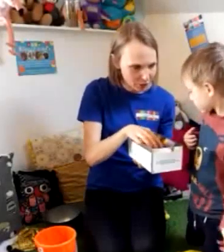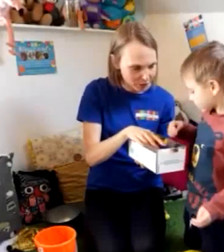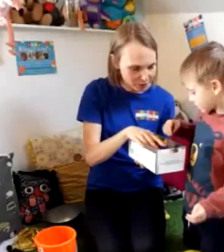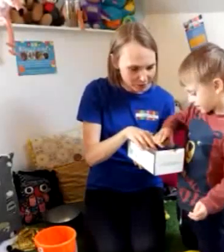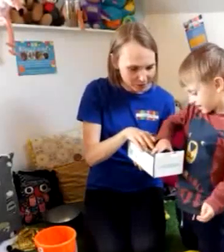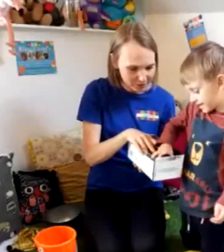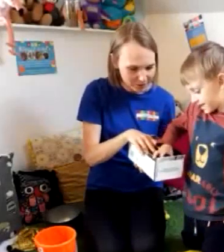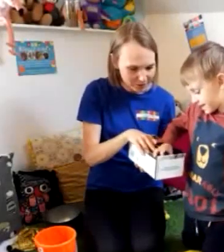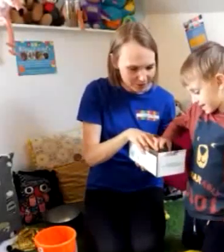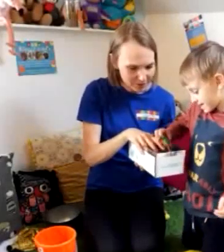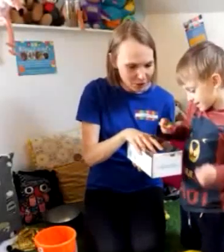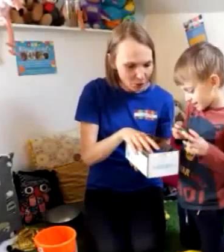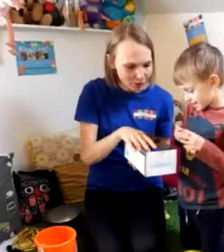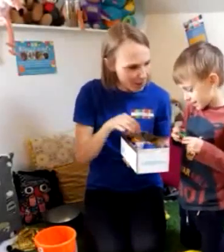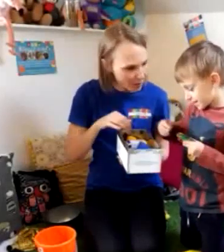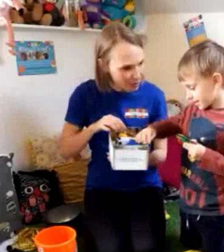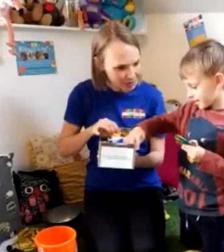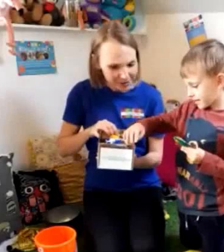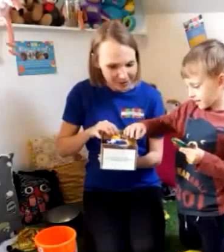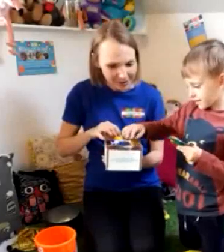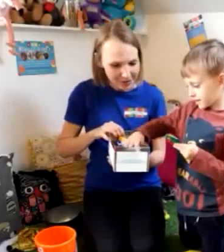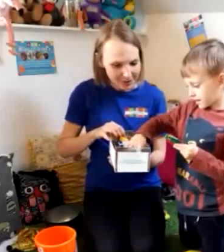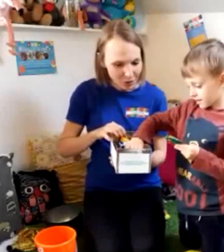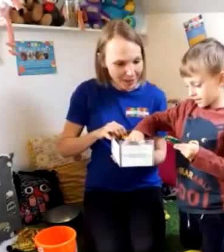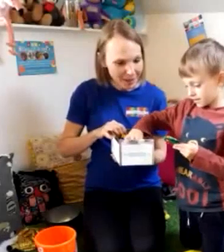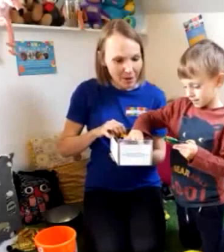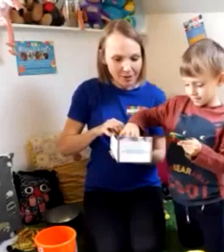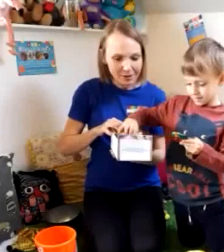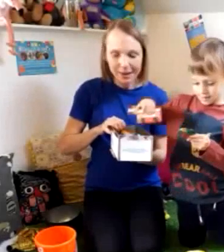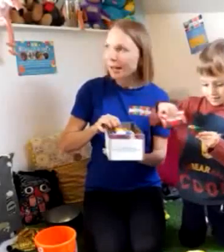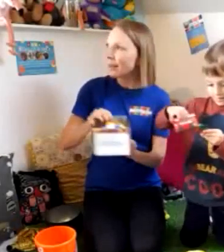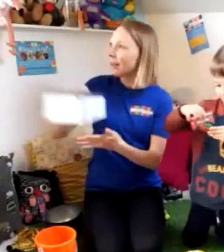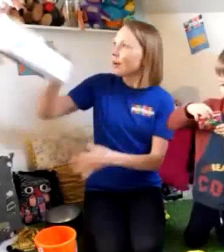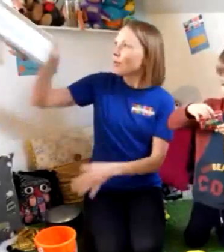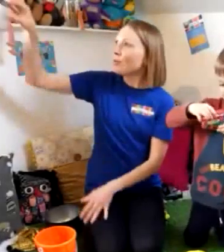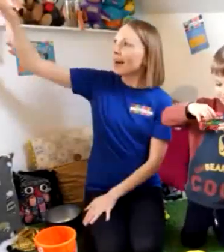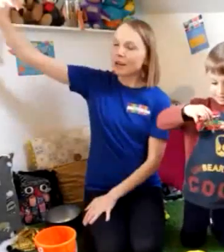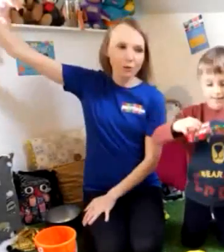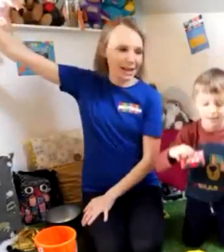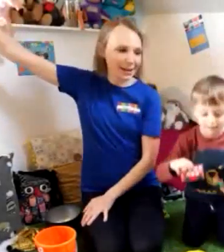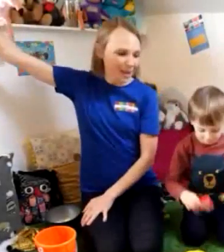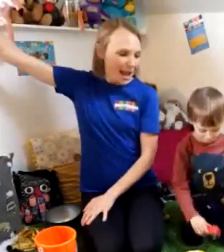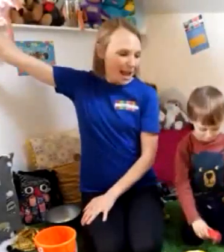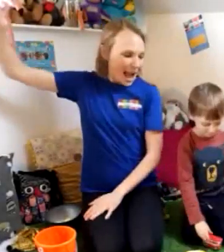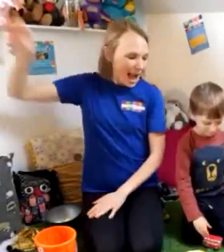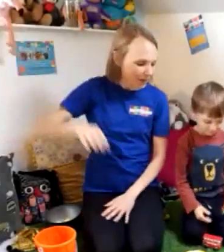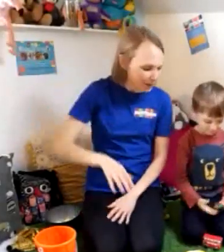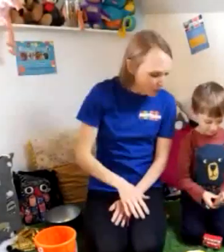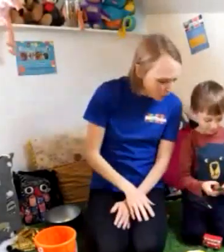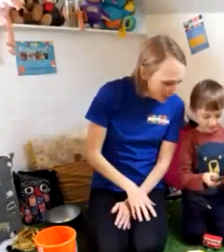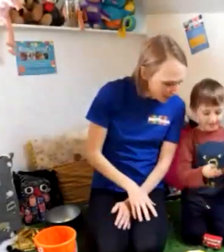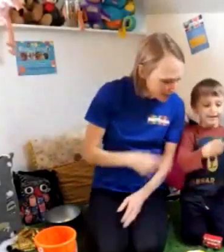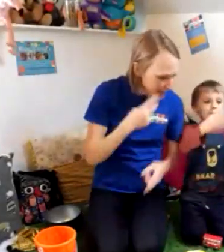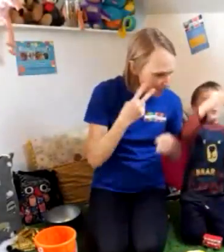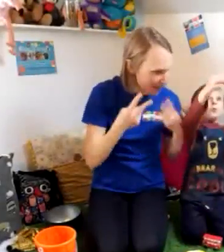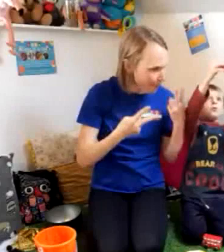ones. So what's that one? Are you picking them both out together? Right, lovely. Harris, which are we going to sing about